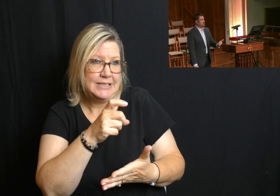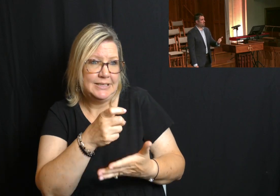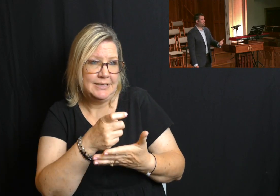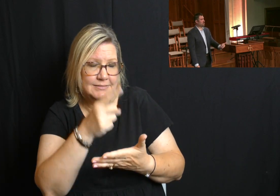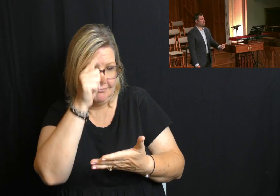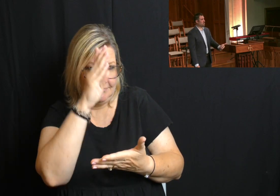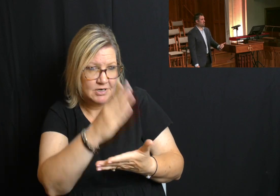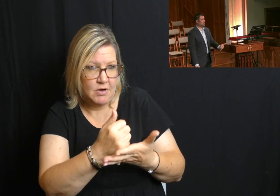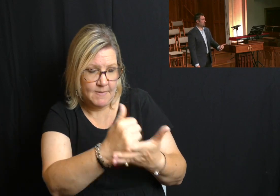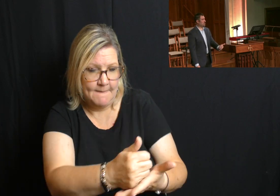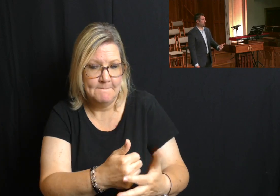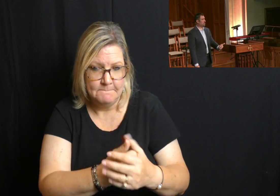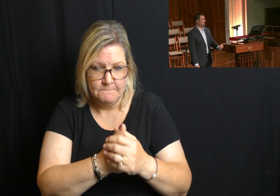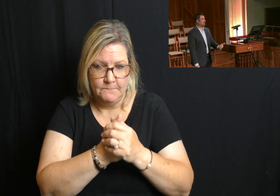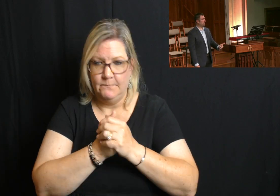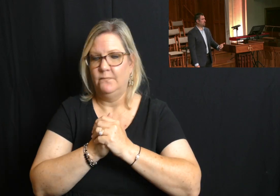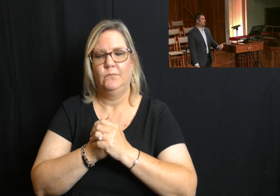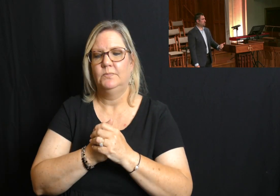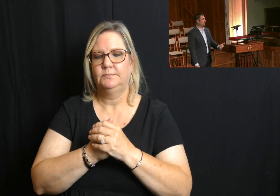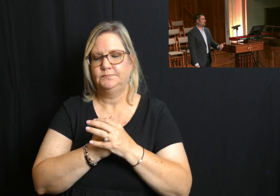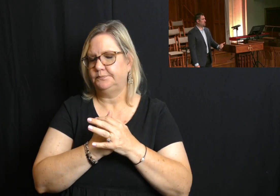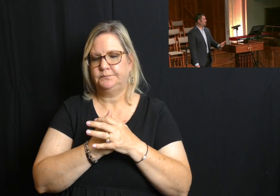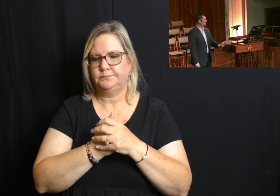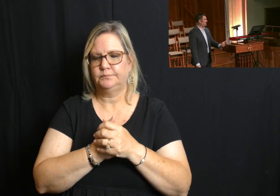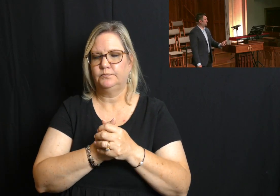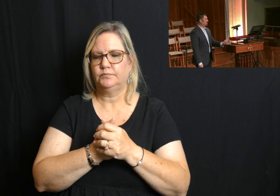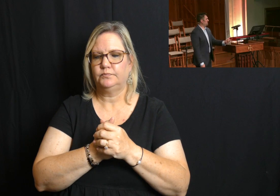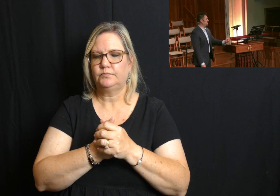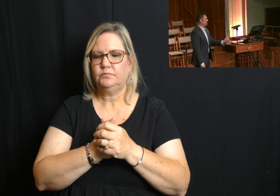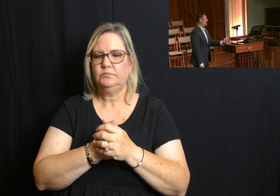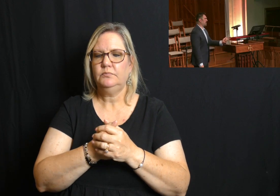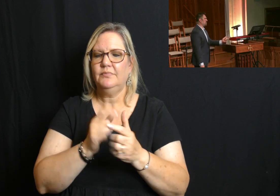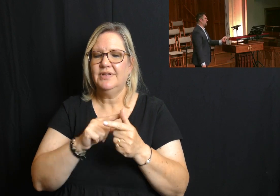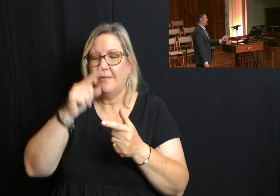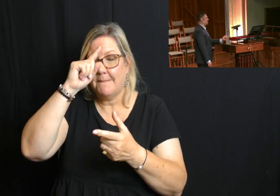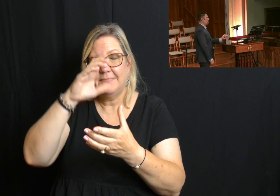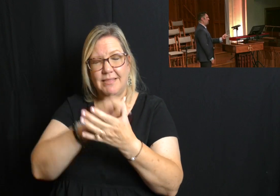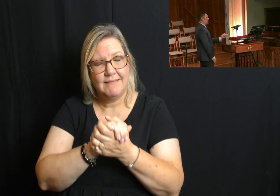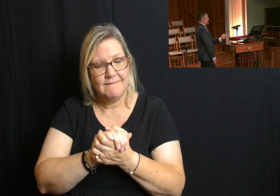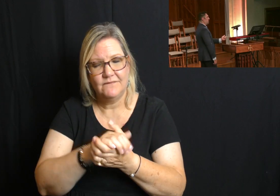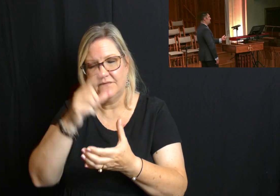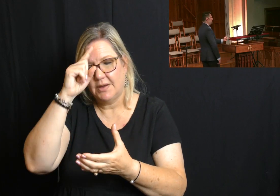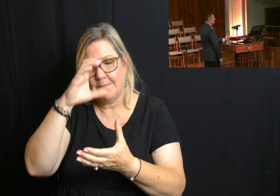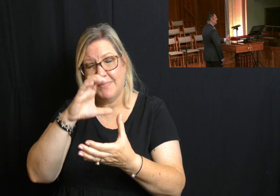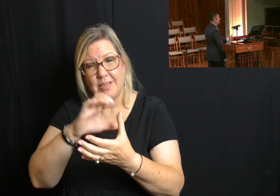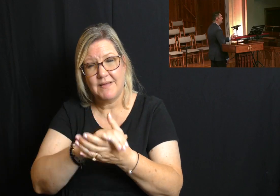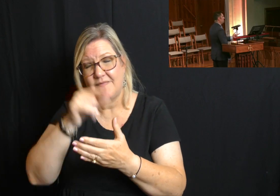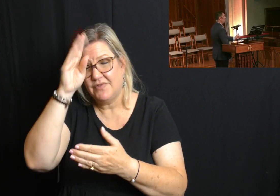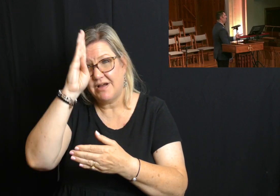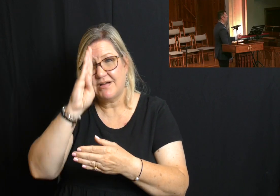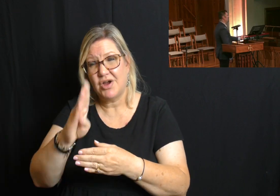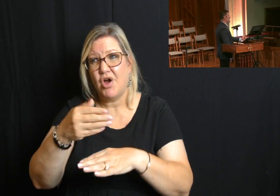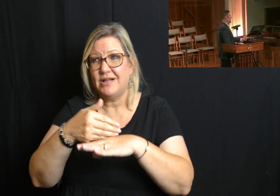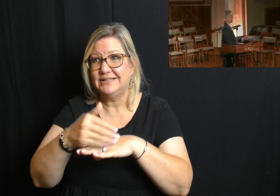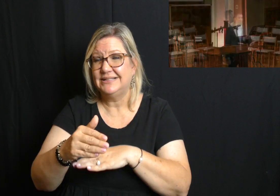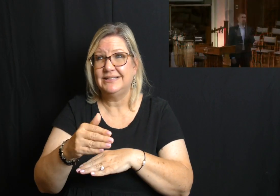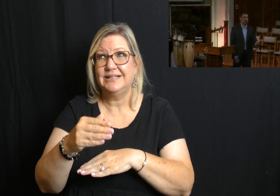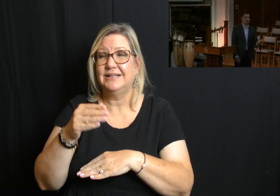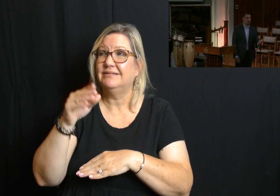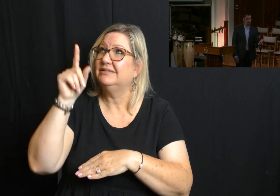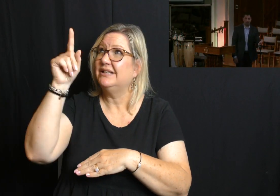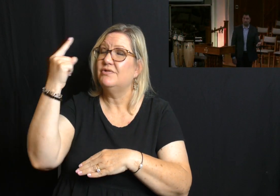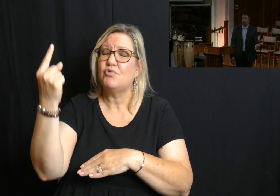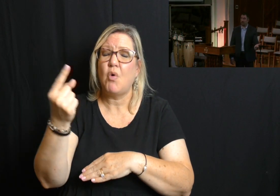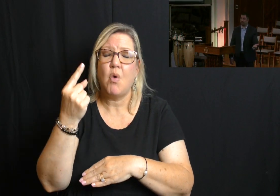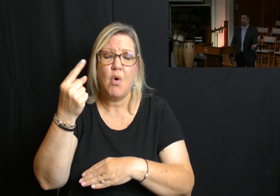you've sinned, you fall short of his glory. And then believe. Believe that God has sent his one and only Son to give you life,